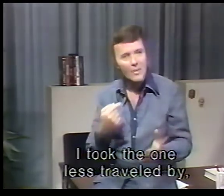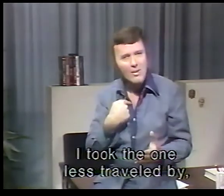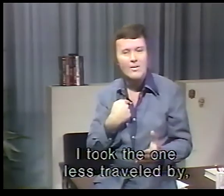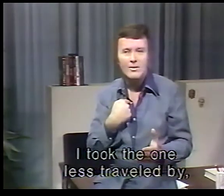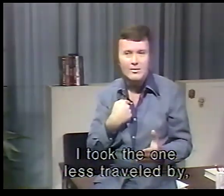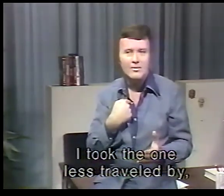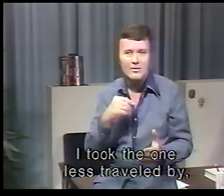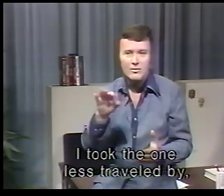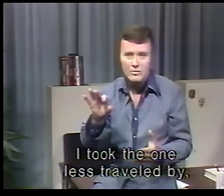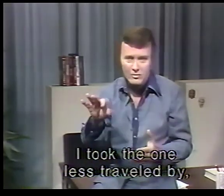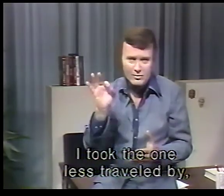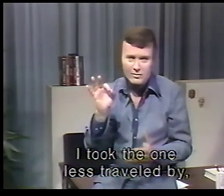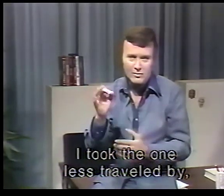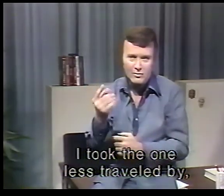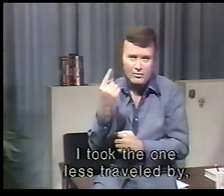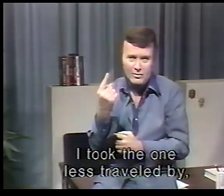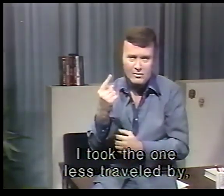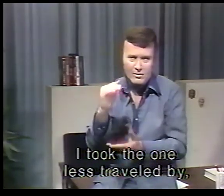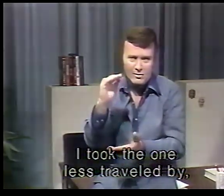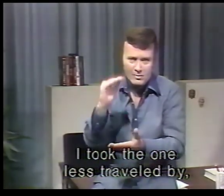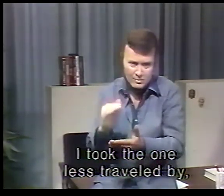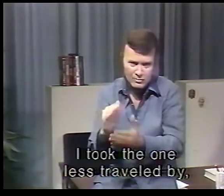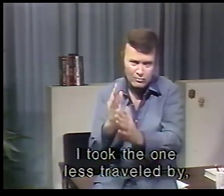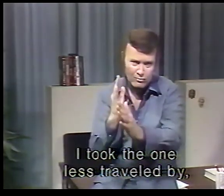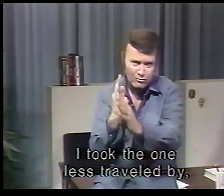I took the one less traveled by.